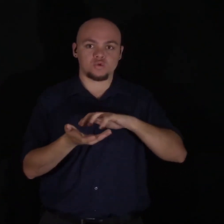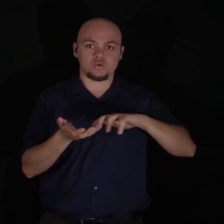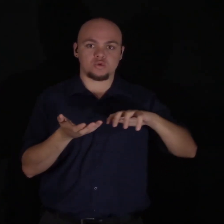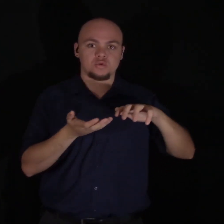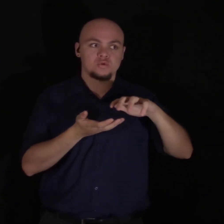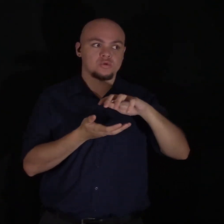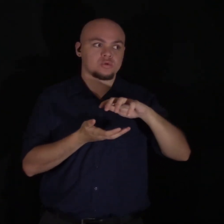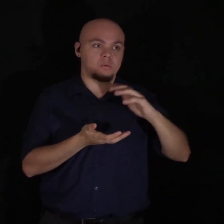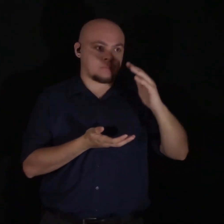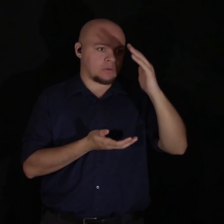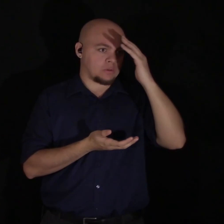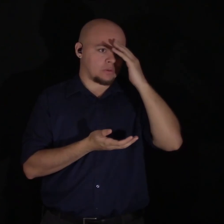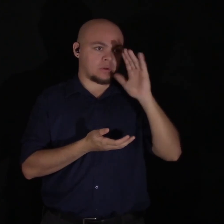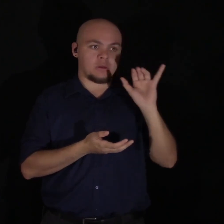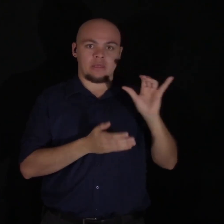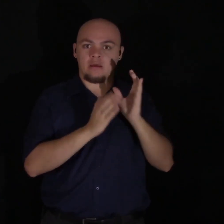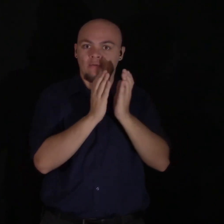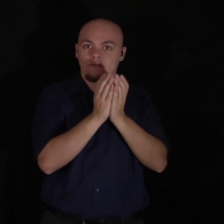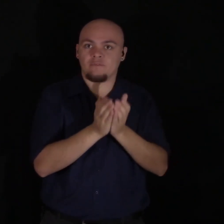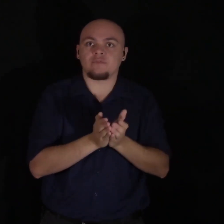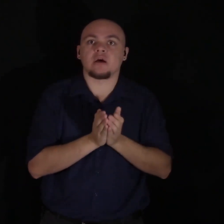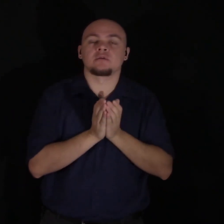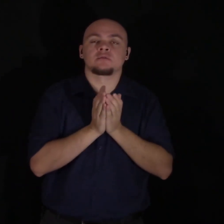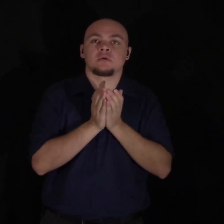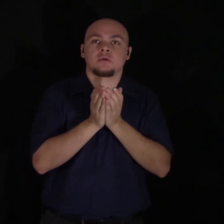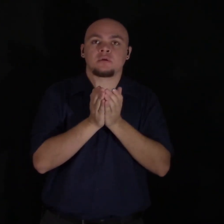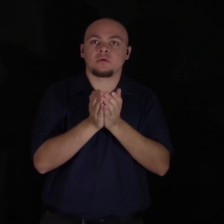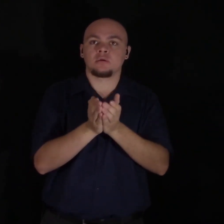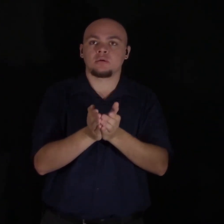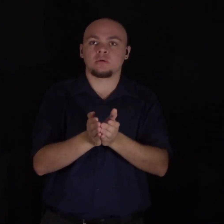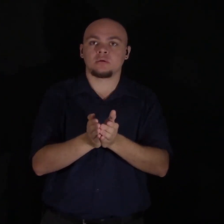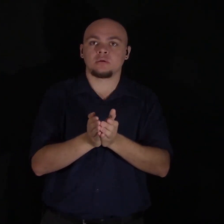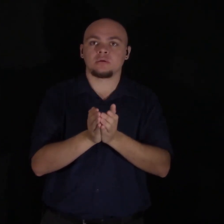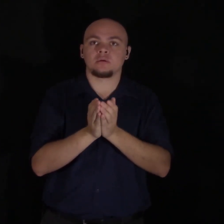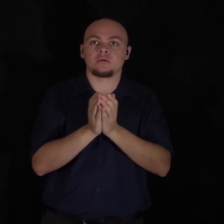the gallant vessel on its course, and wrecked it thus.